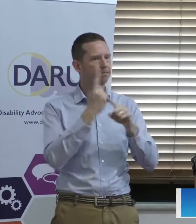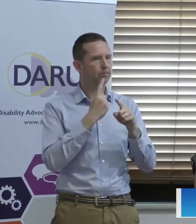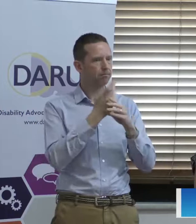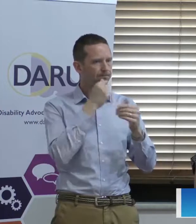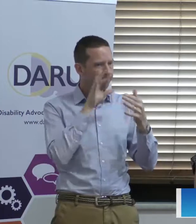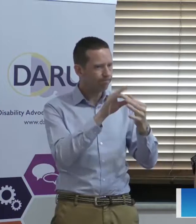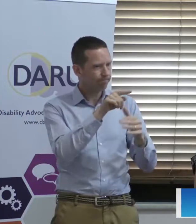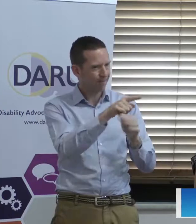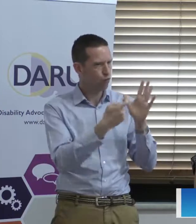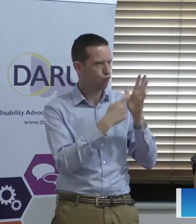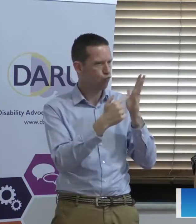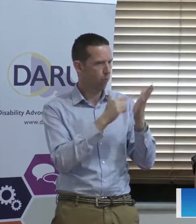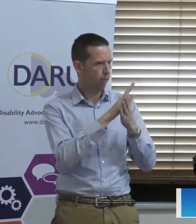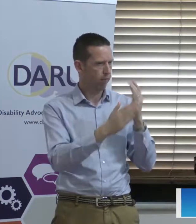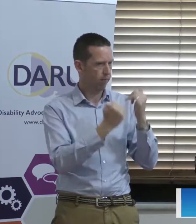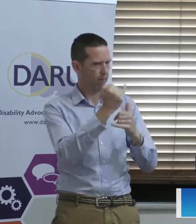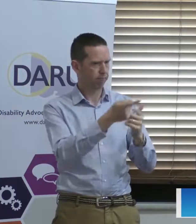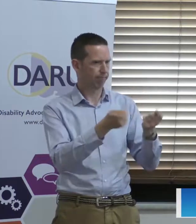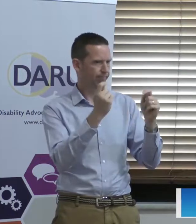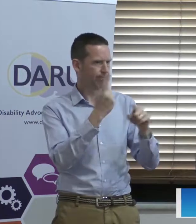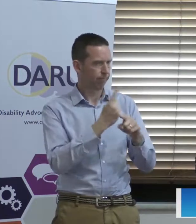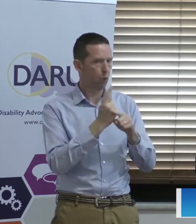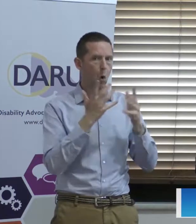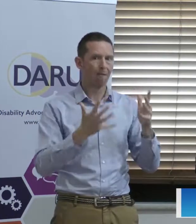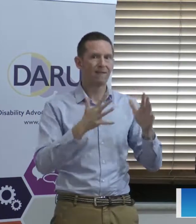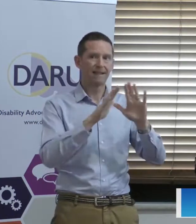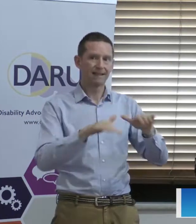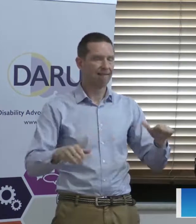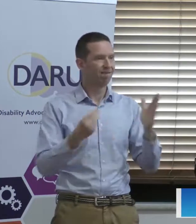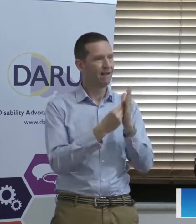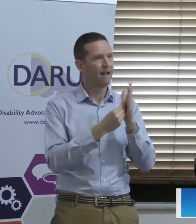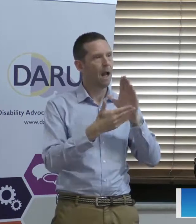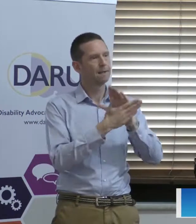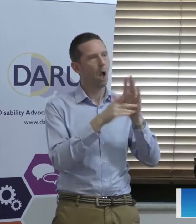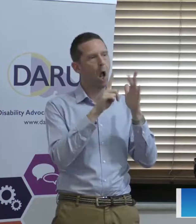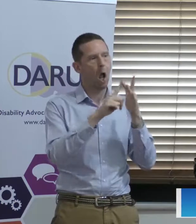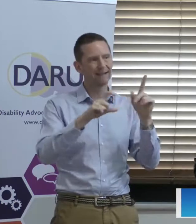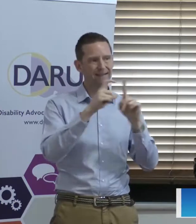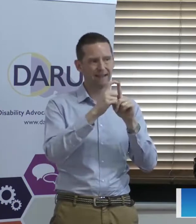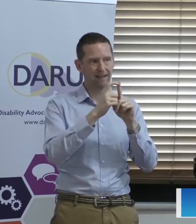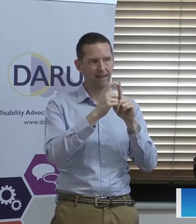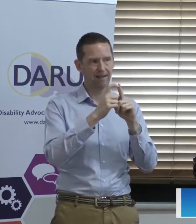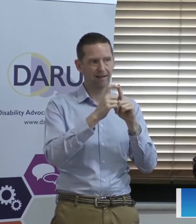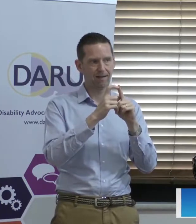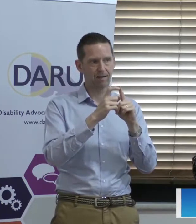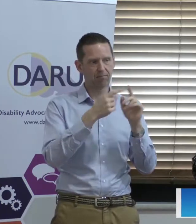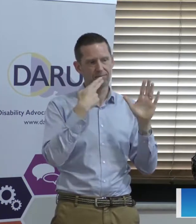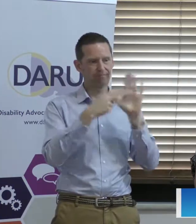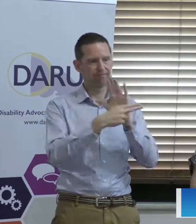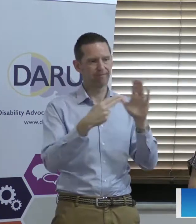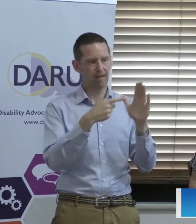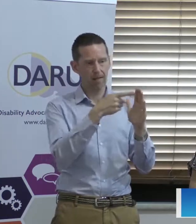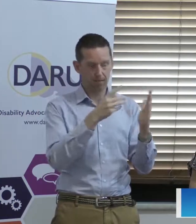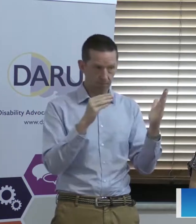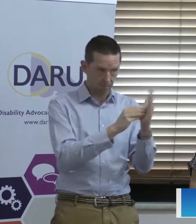said, a lot of kids are funded under the ID category, for example,